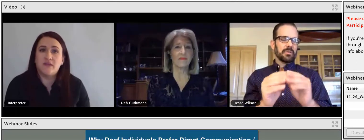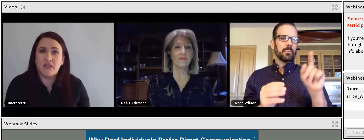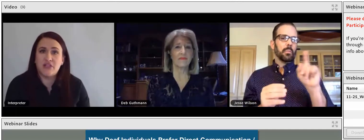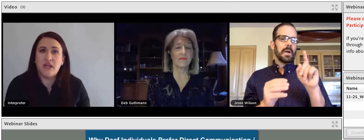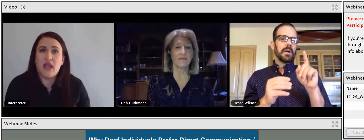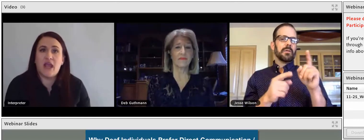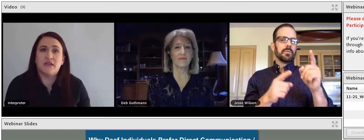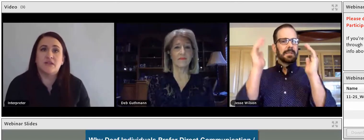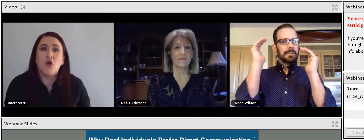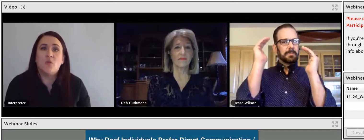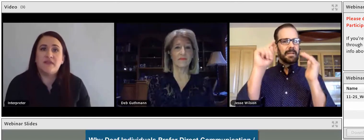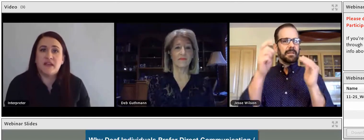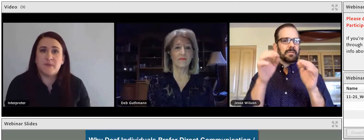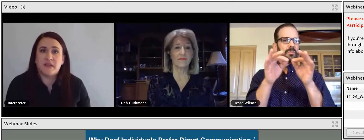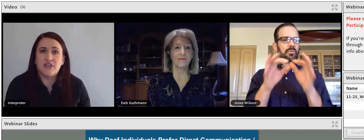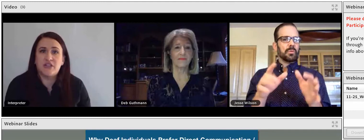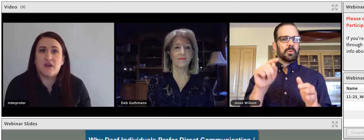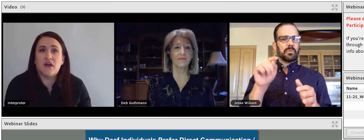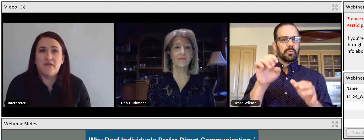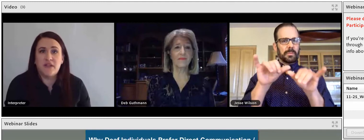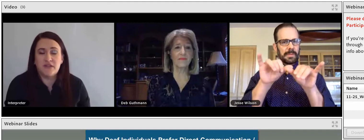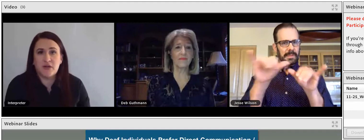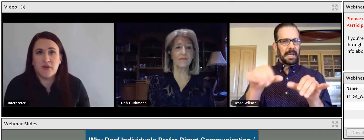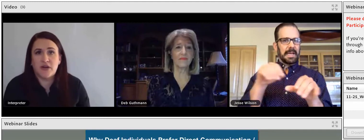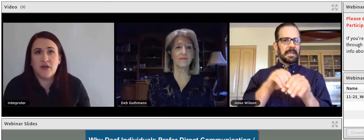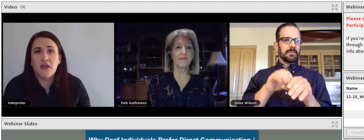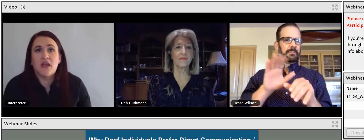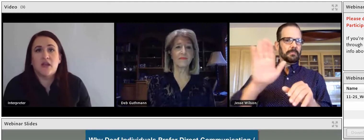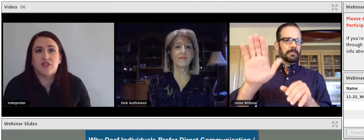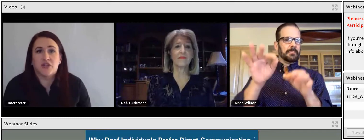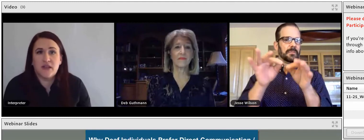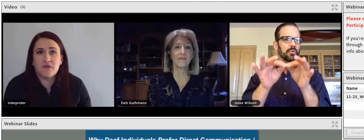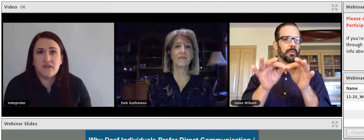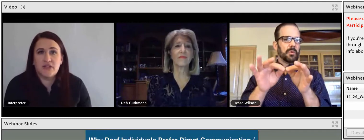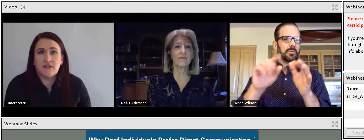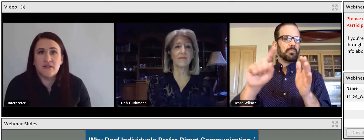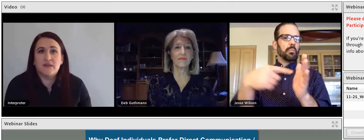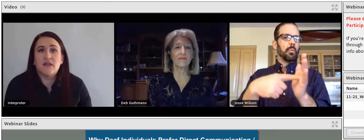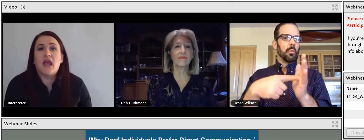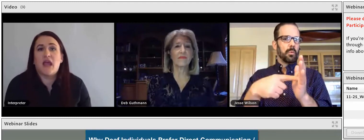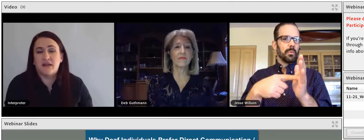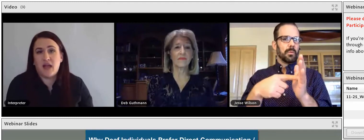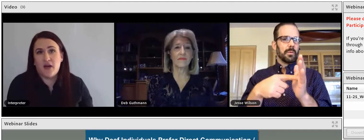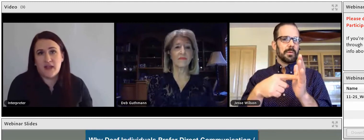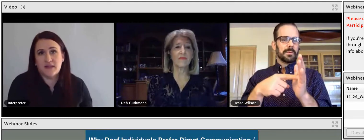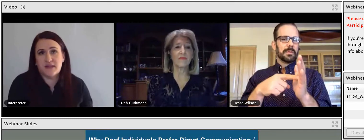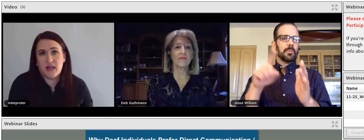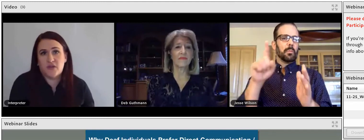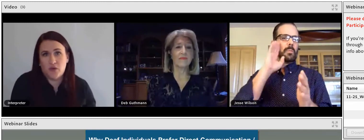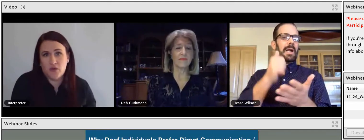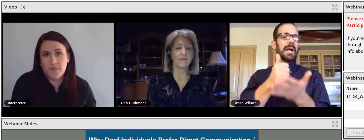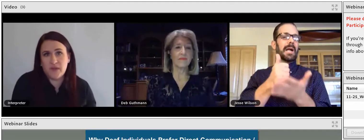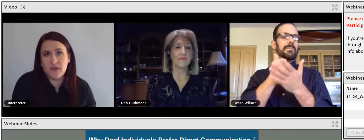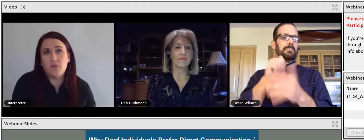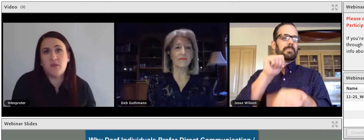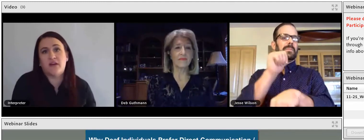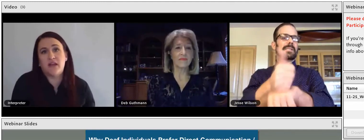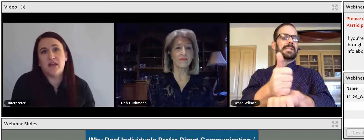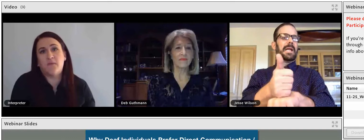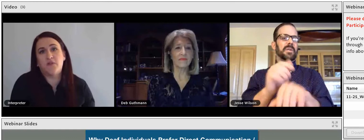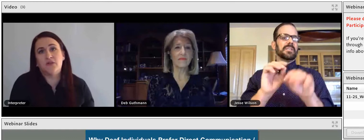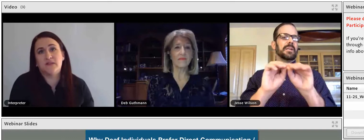the role in the session and what the expectations are of the interpreter during those sessions and how they can stay in their